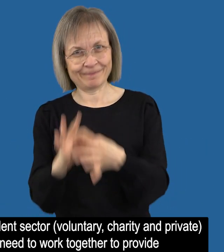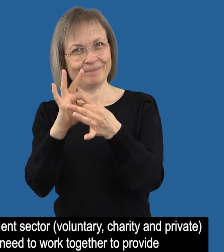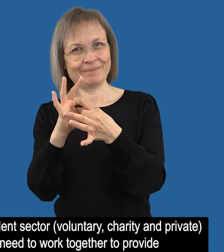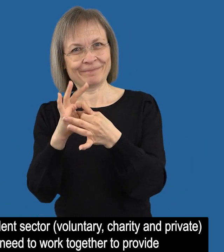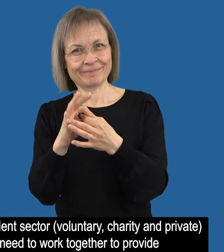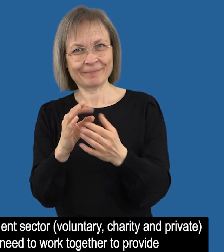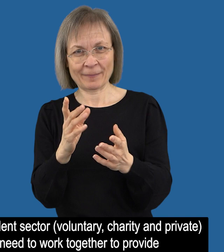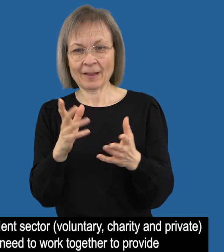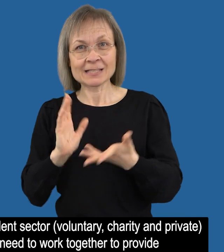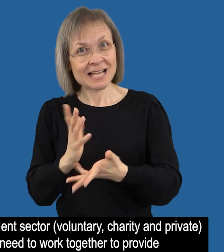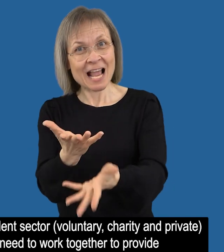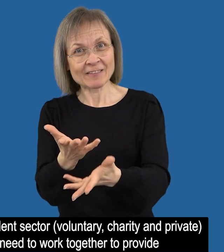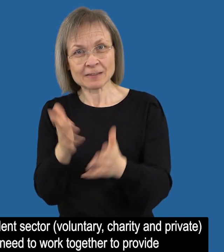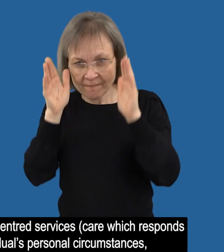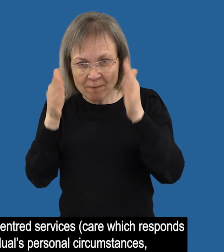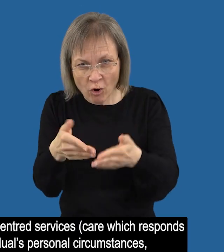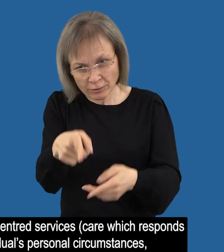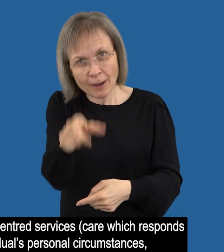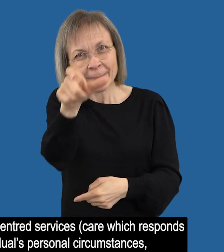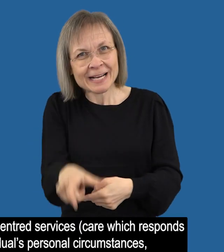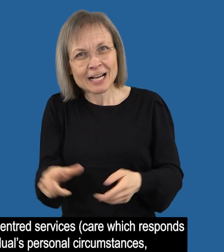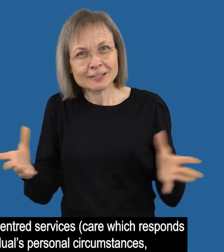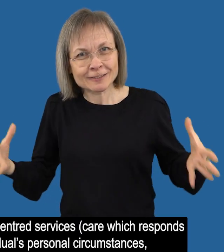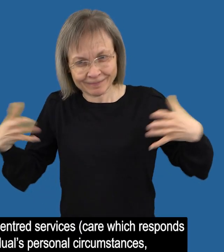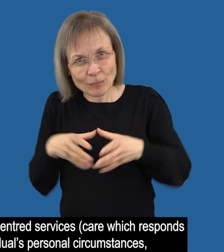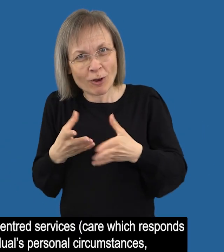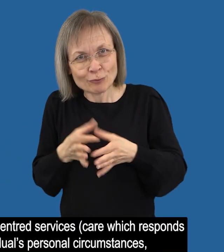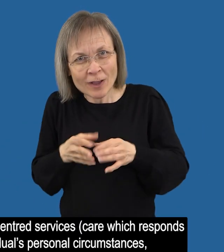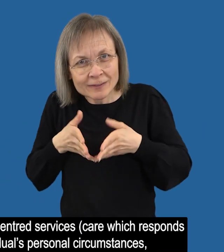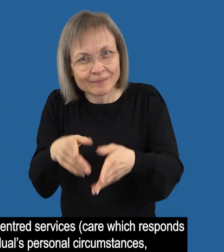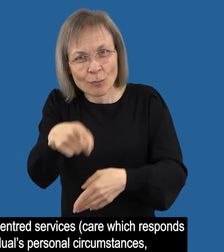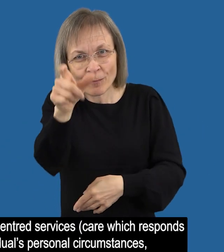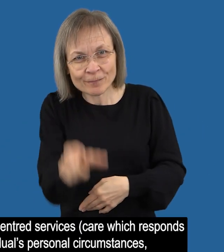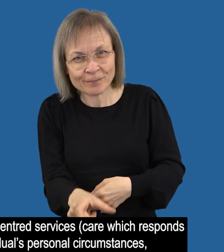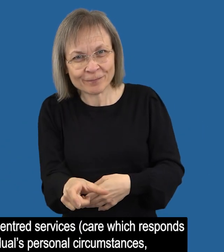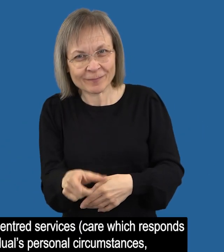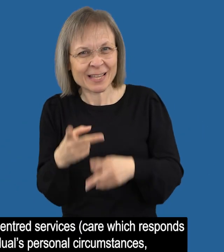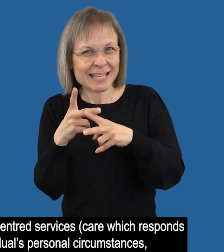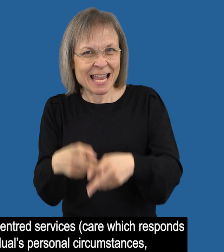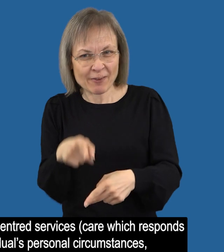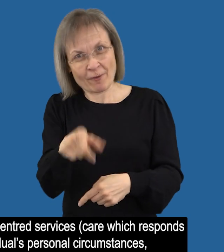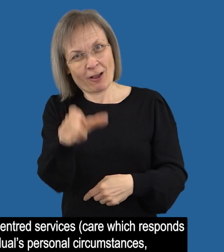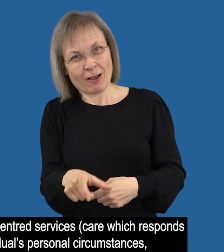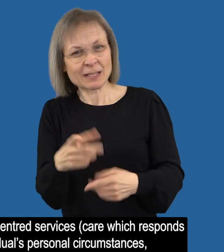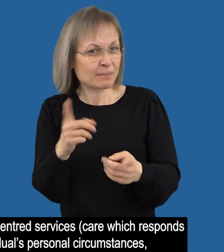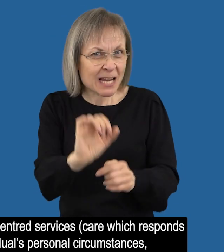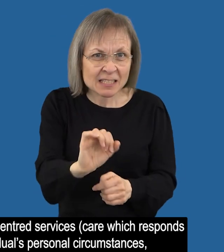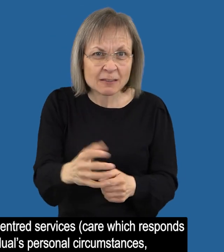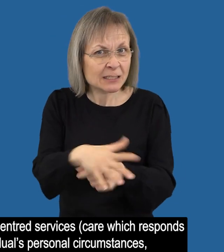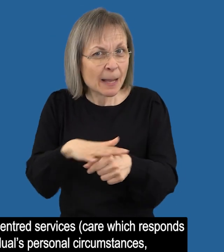Care which responds to an individual's personal circumstances, values, needs and preferences. Find out